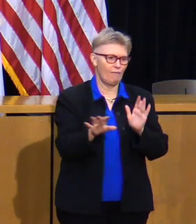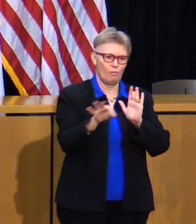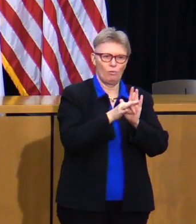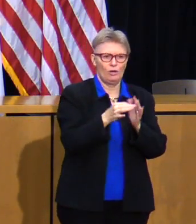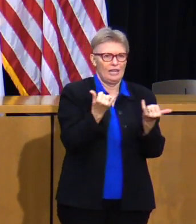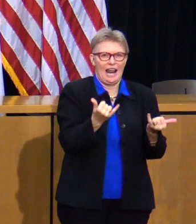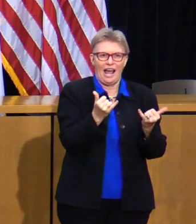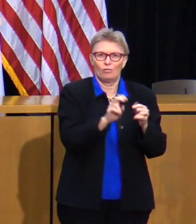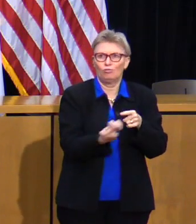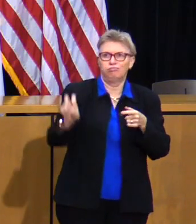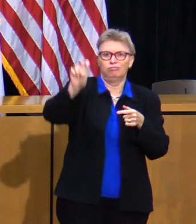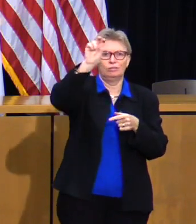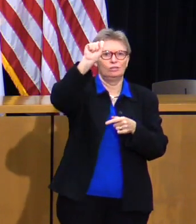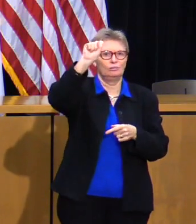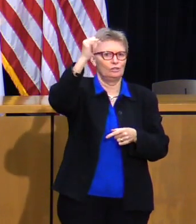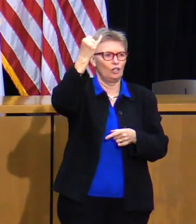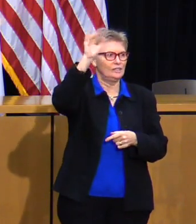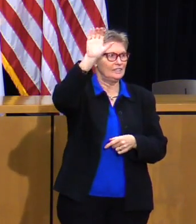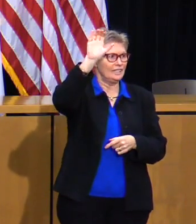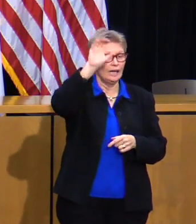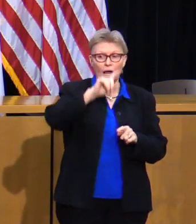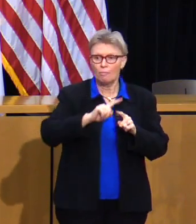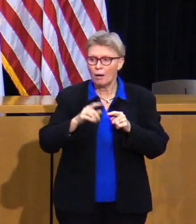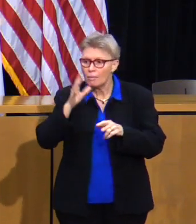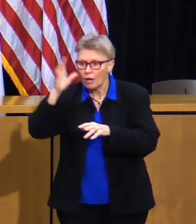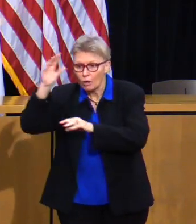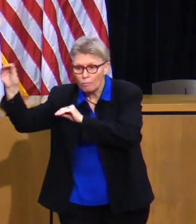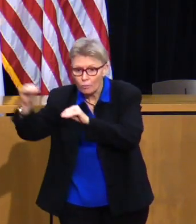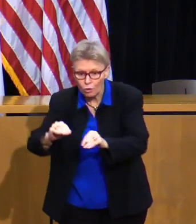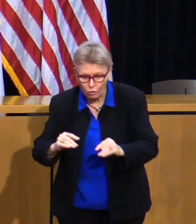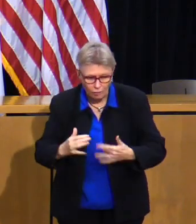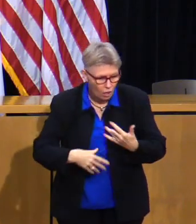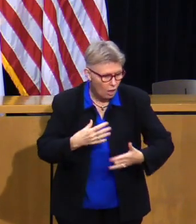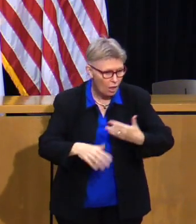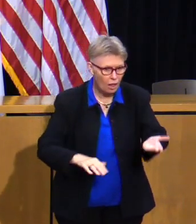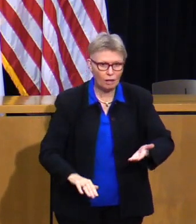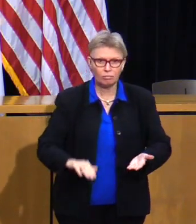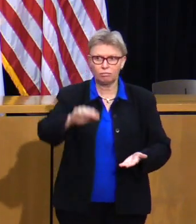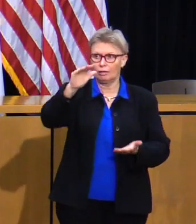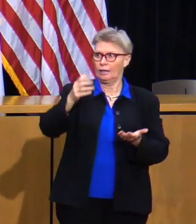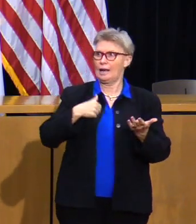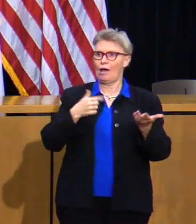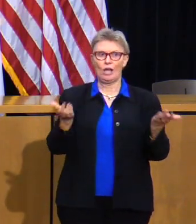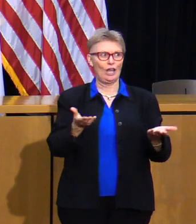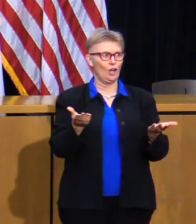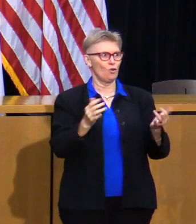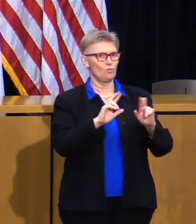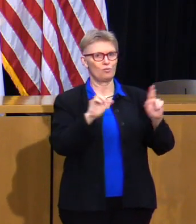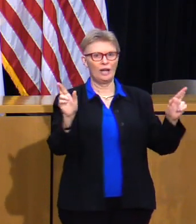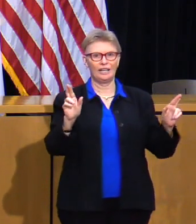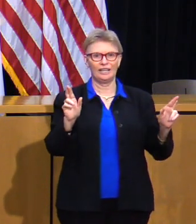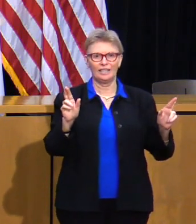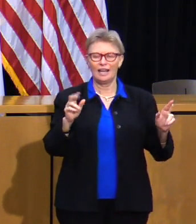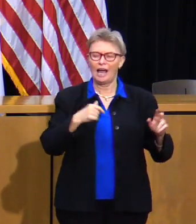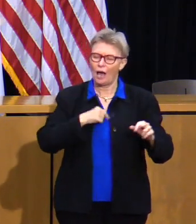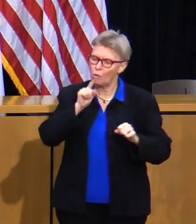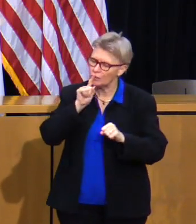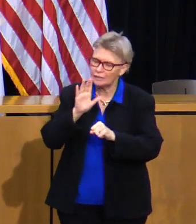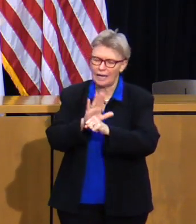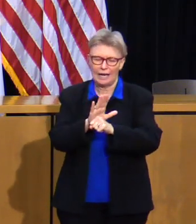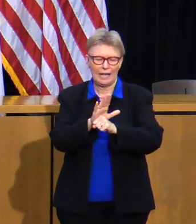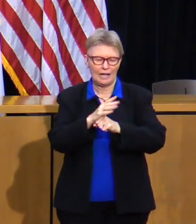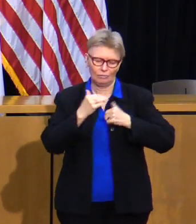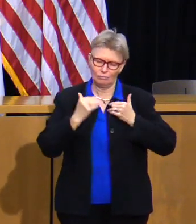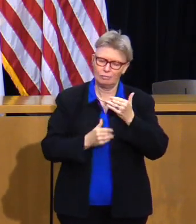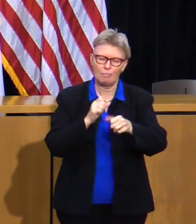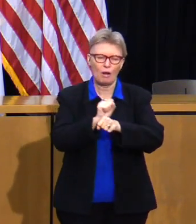and adopt it as their own home. If confirmed, I will, as I always have, dedicate myself to making my